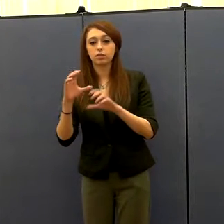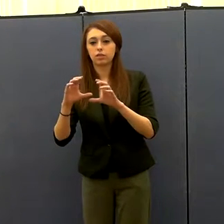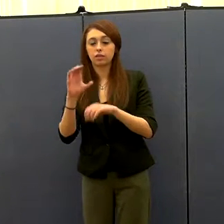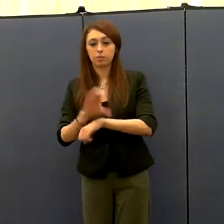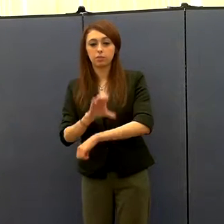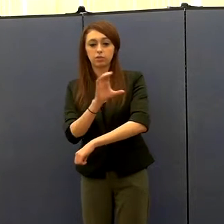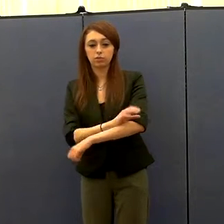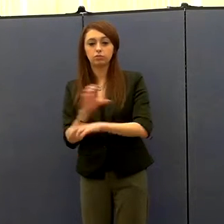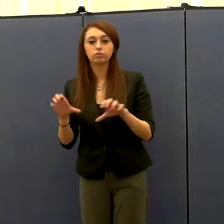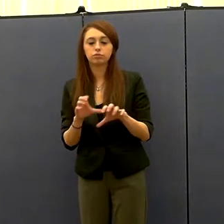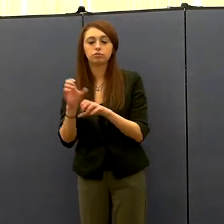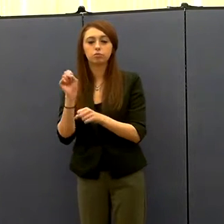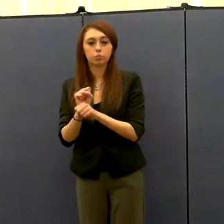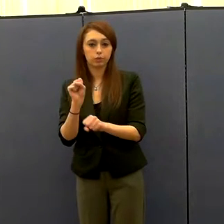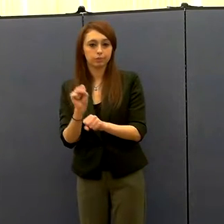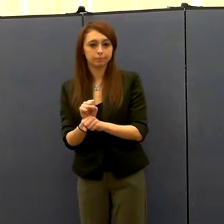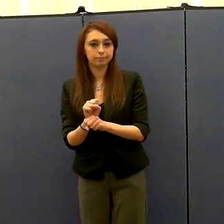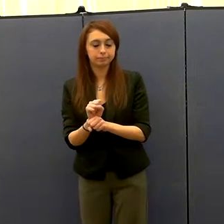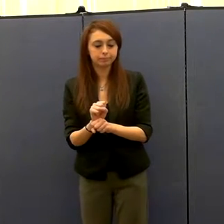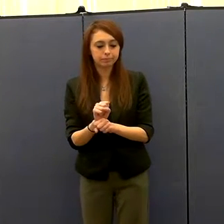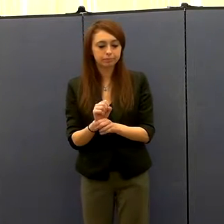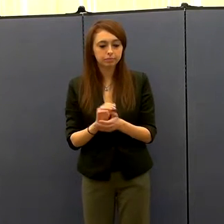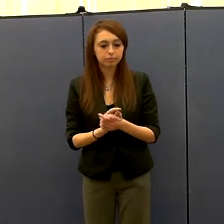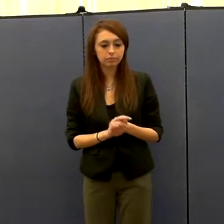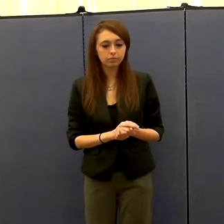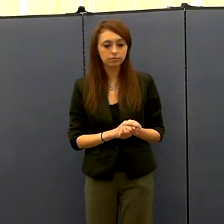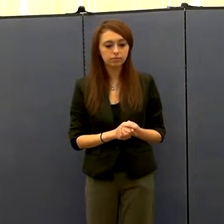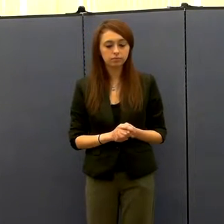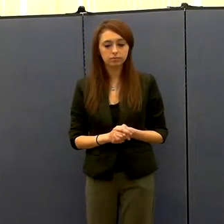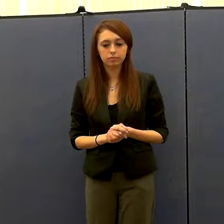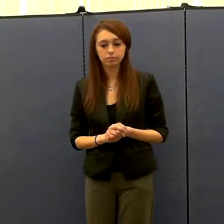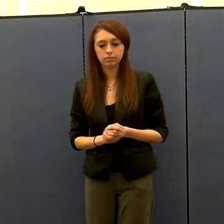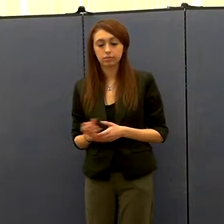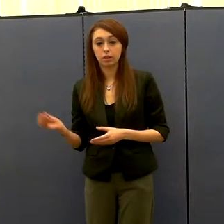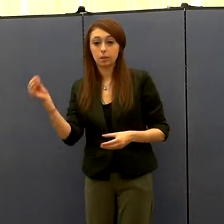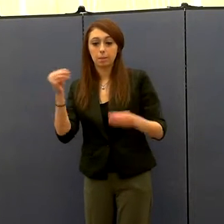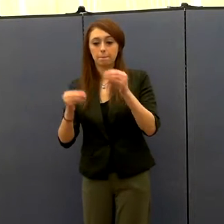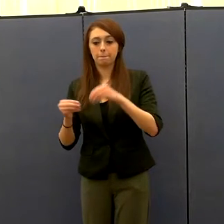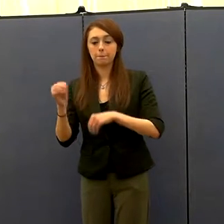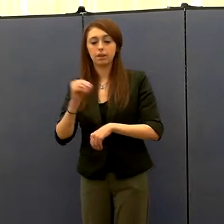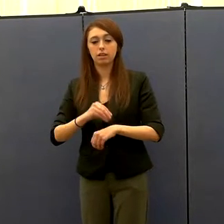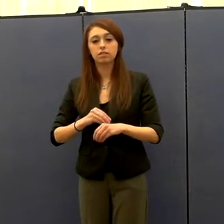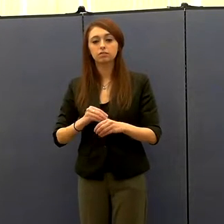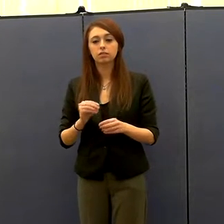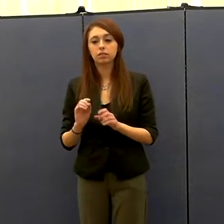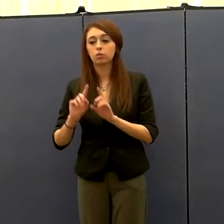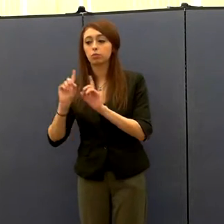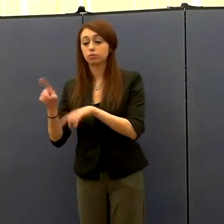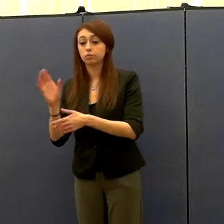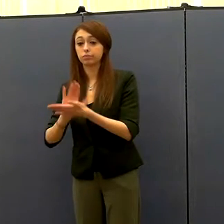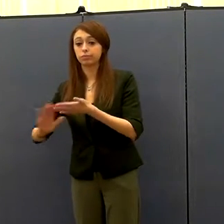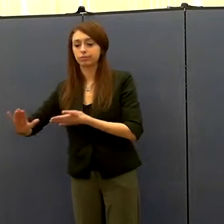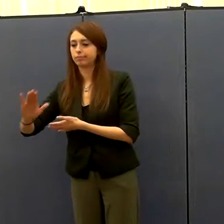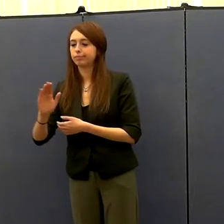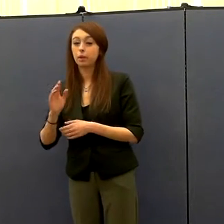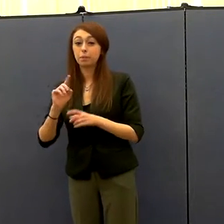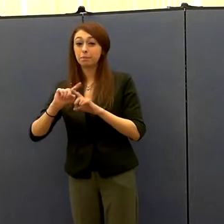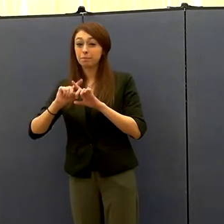We packed them up, we took them to college, and we never used them. The year I got to college, which